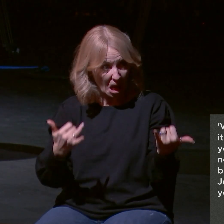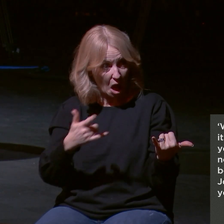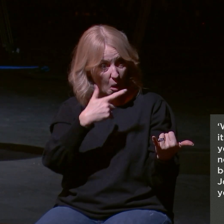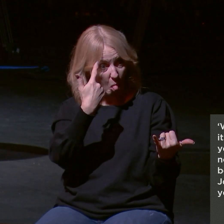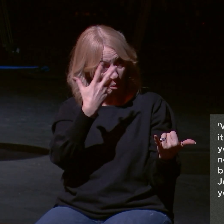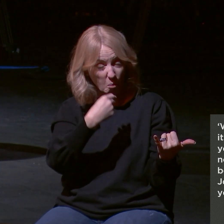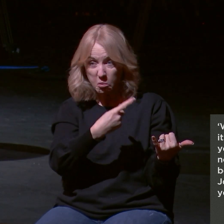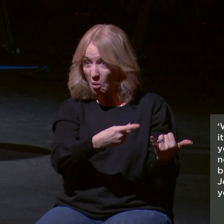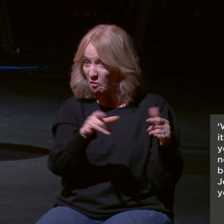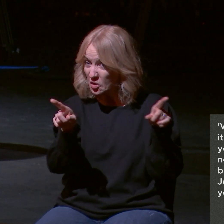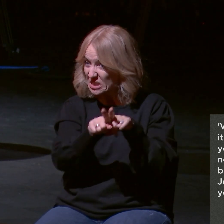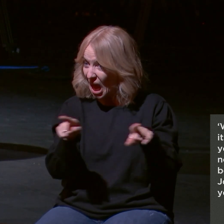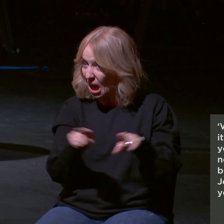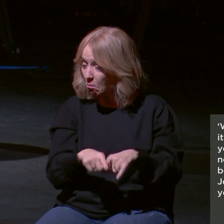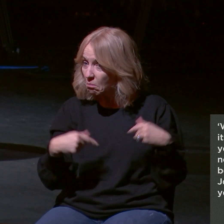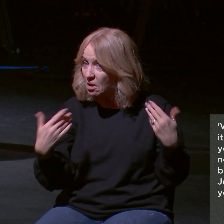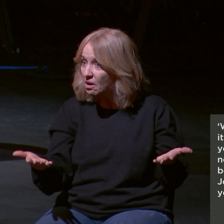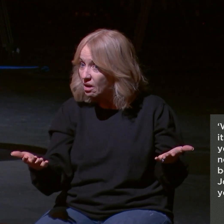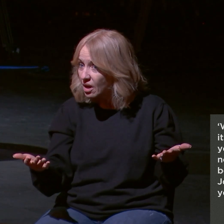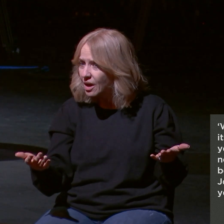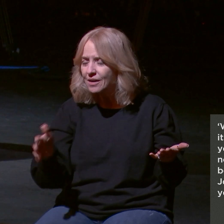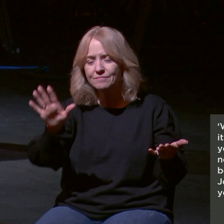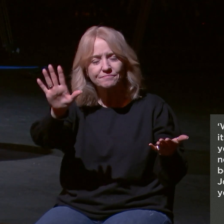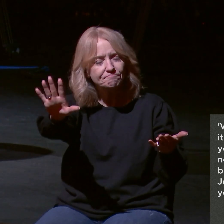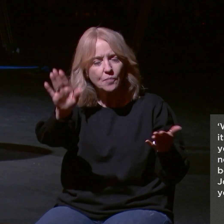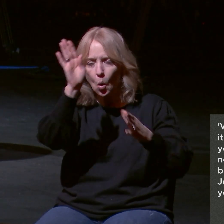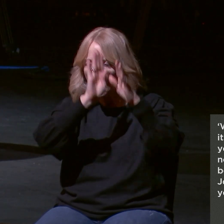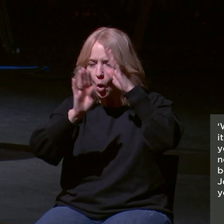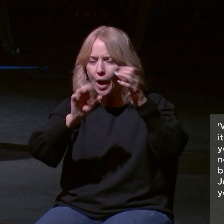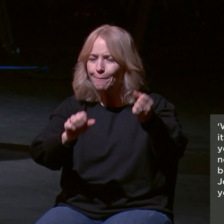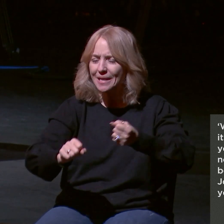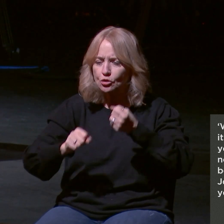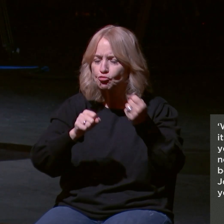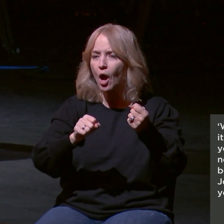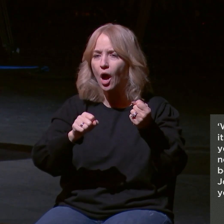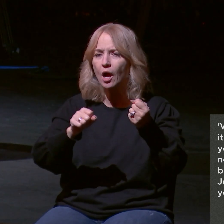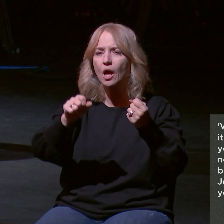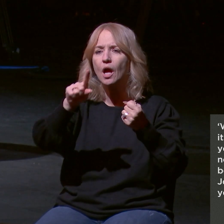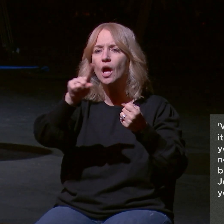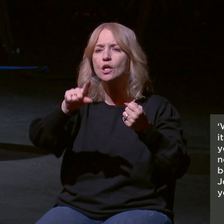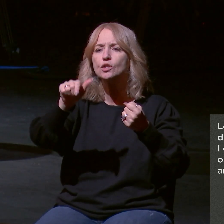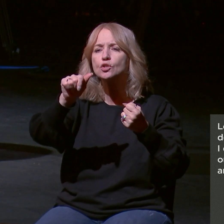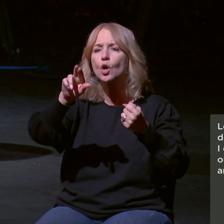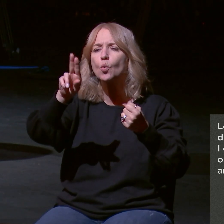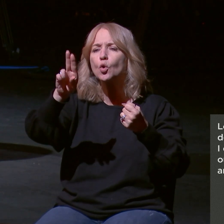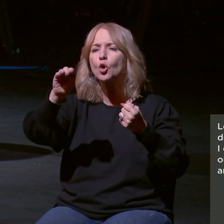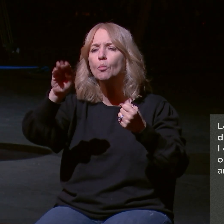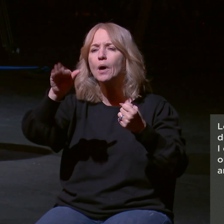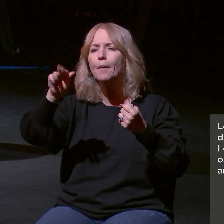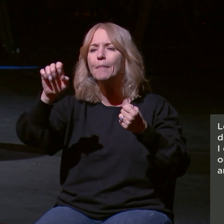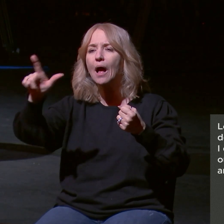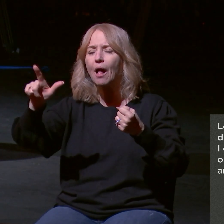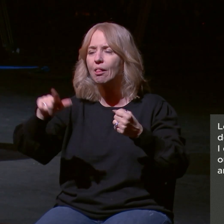strong. Zerubbabel, declares the Lord. Be strong, Joshua, the high priest. Be strong, all you people of the land, declares the Lord, and